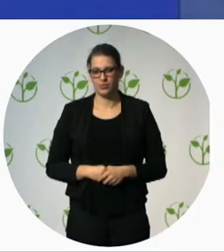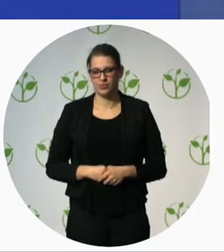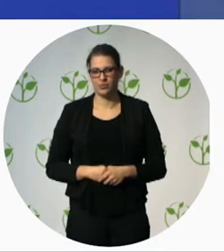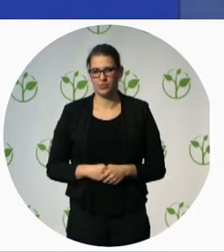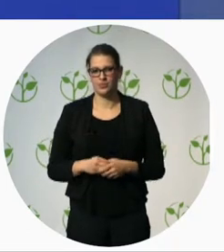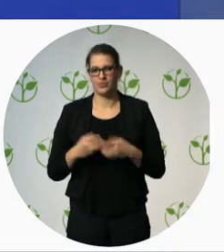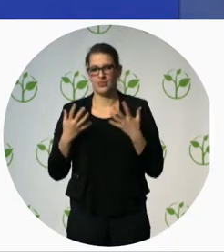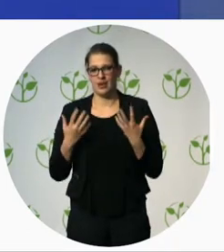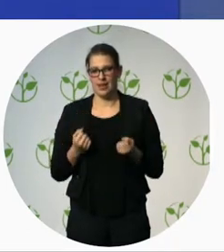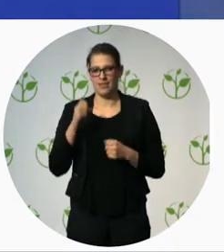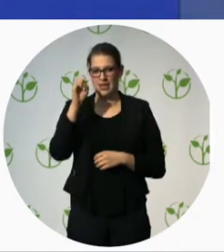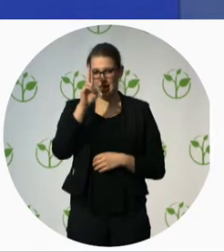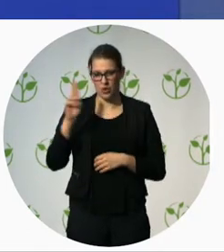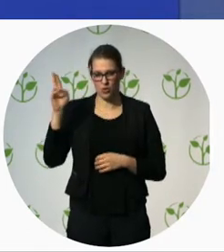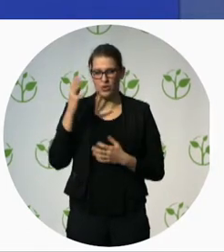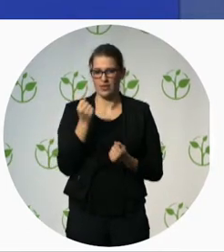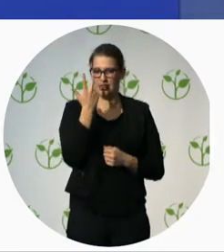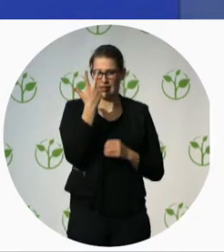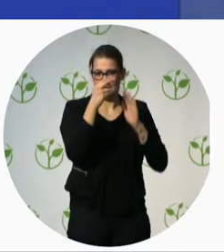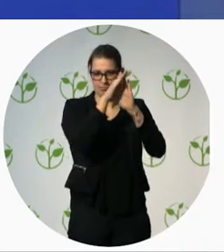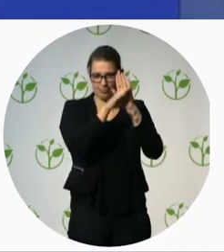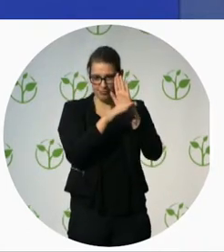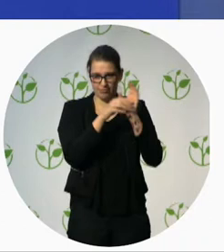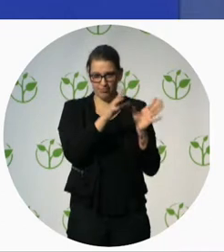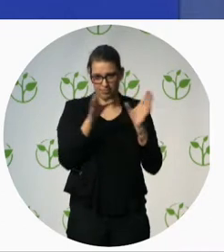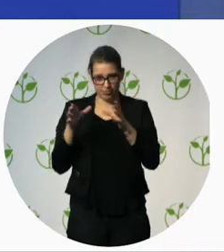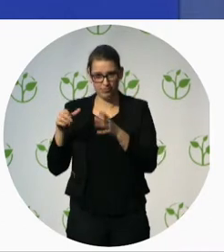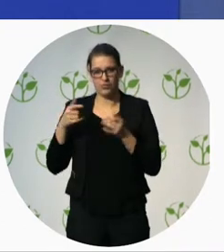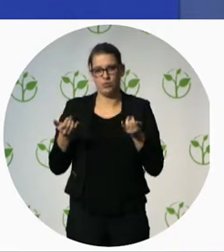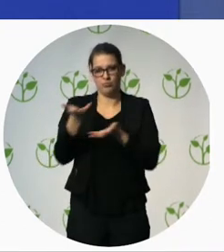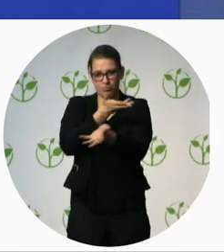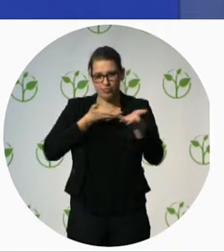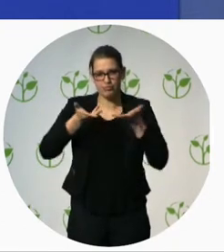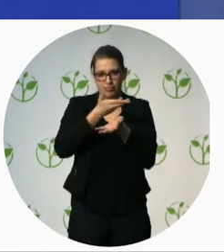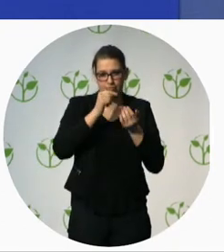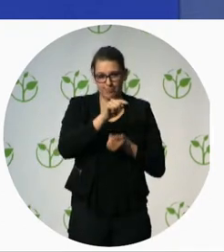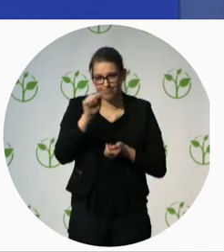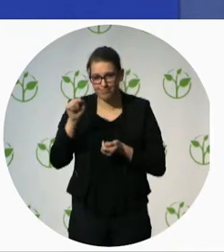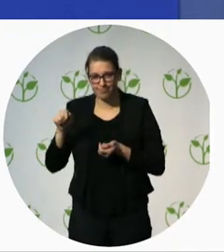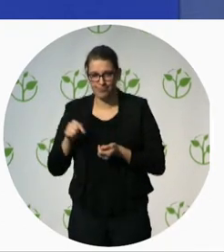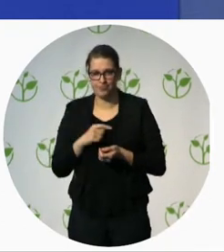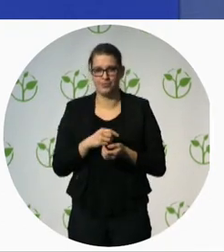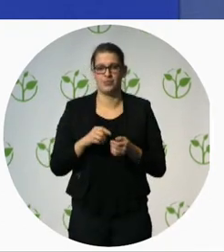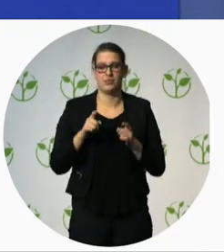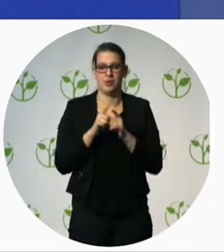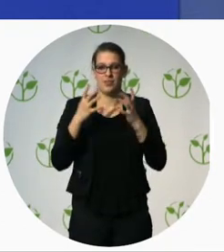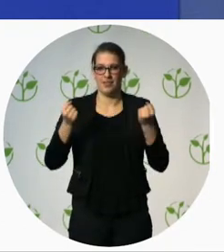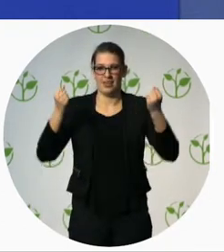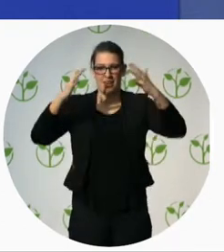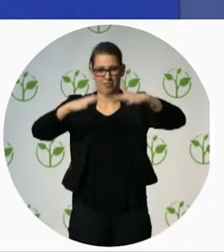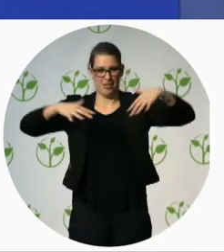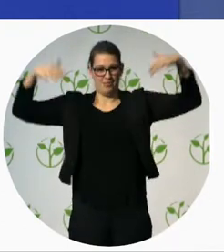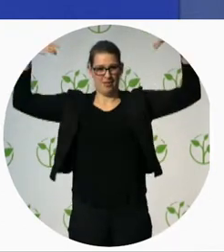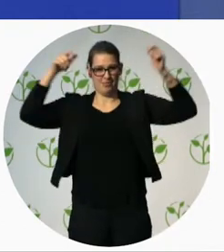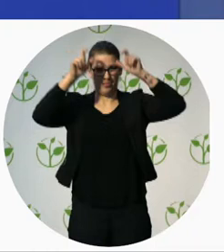a proposal, Parliament and Council had their views, and we are starting the process of agreeing on the final